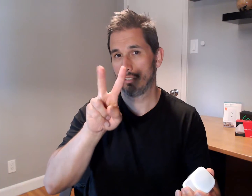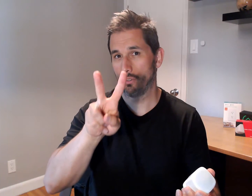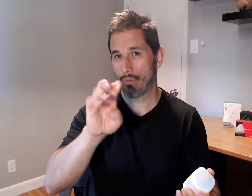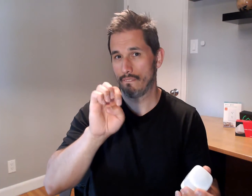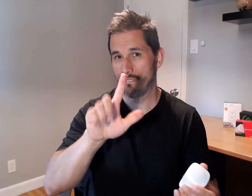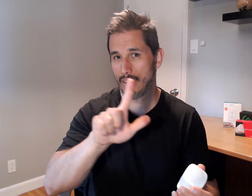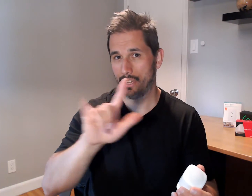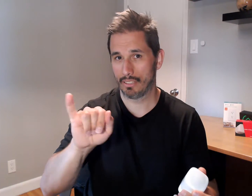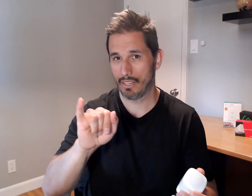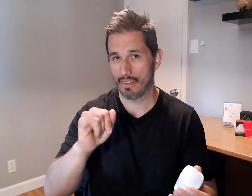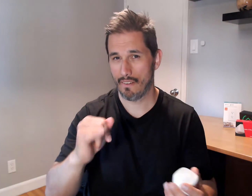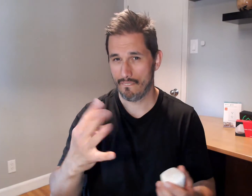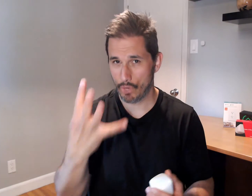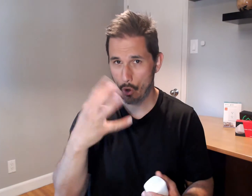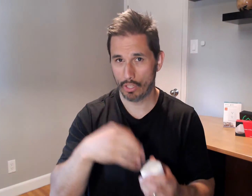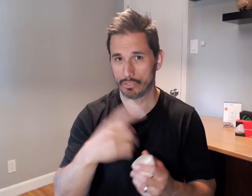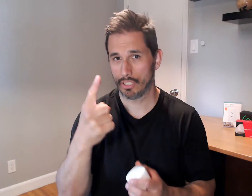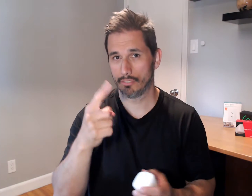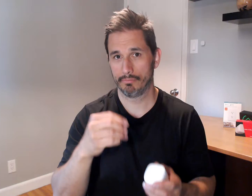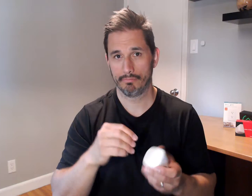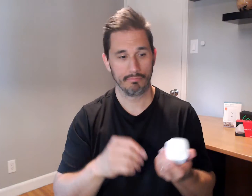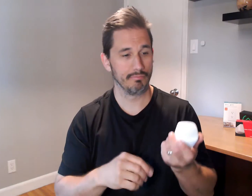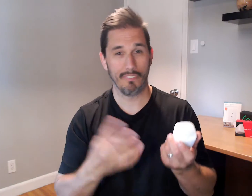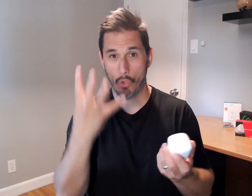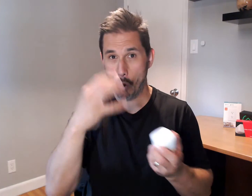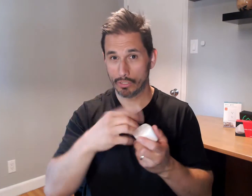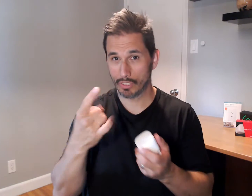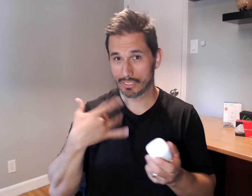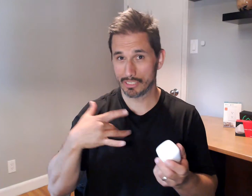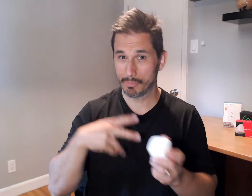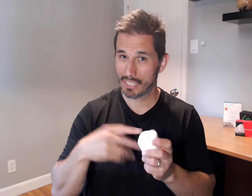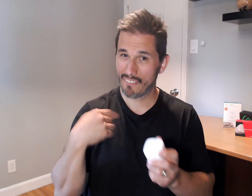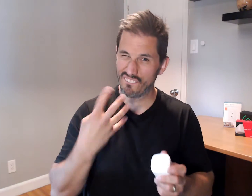This is the Inovelli 4-in-1 sensor.